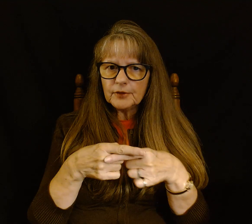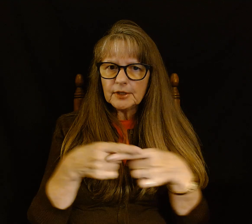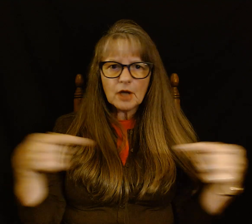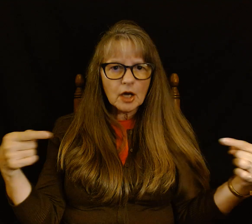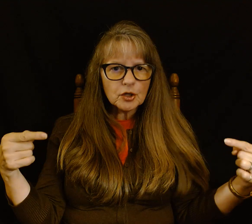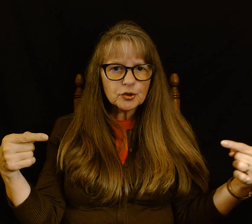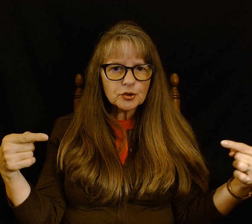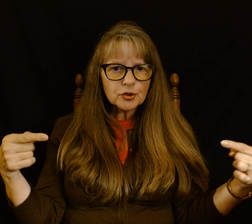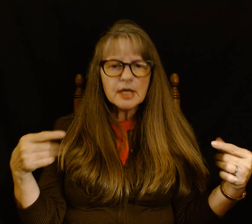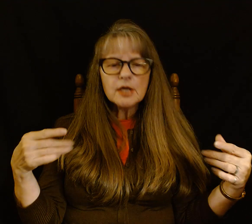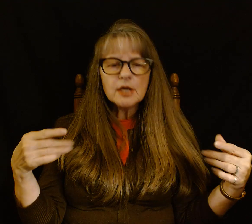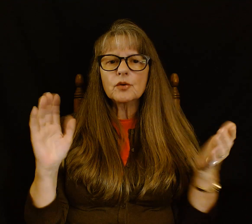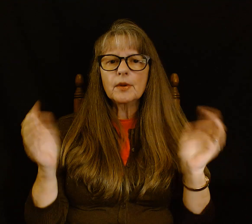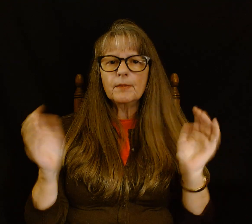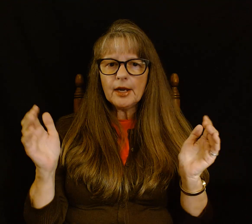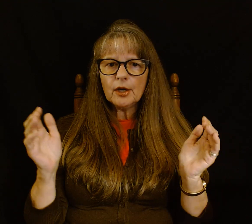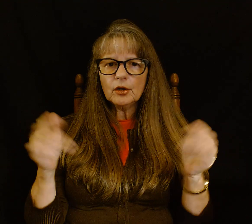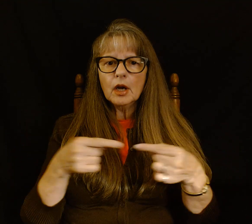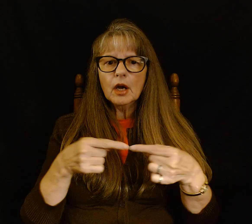conflict, contrast. So compare,